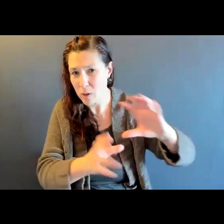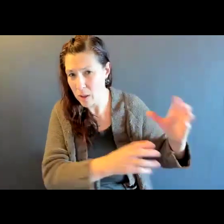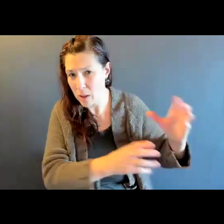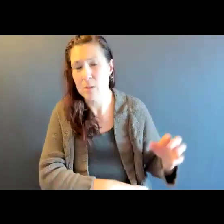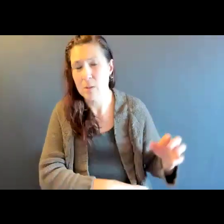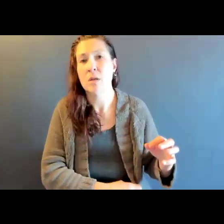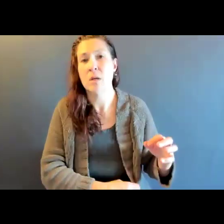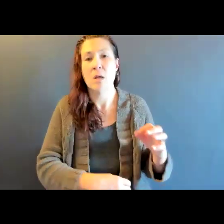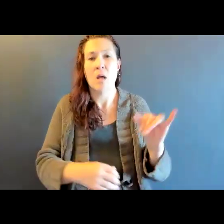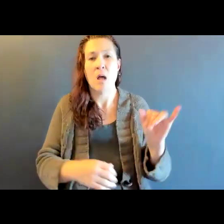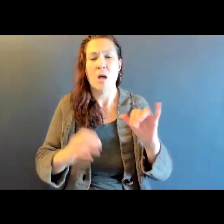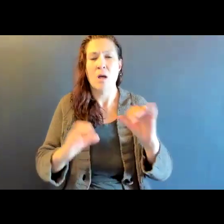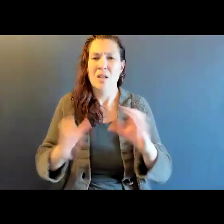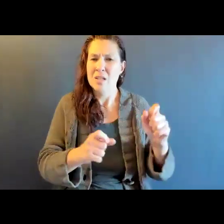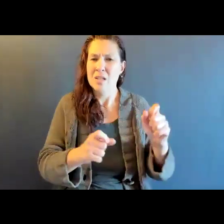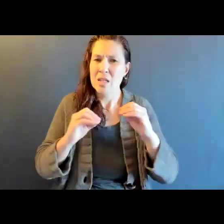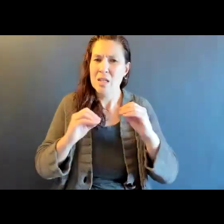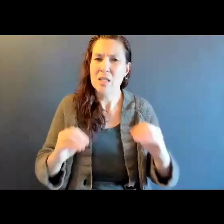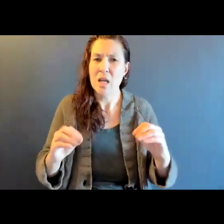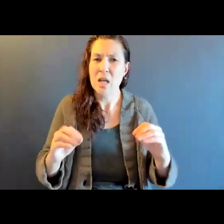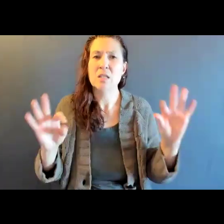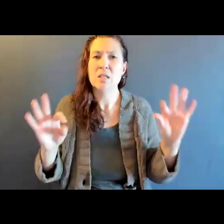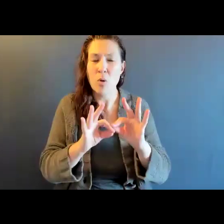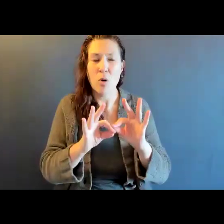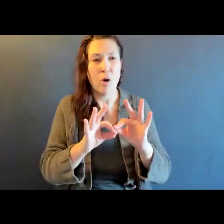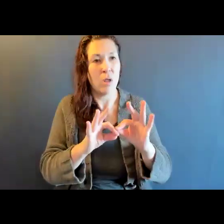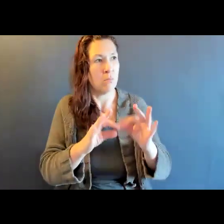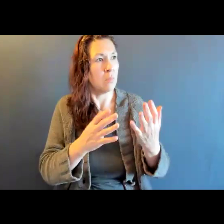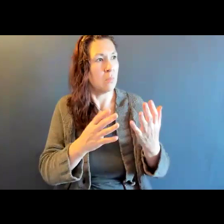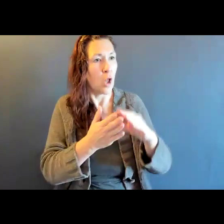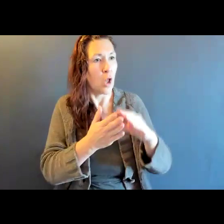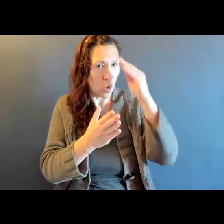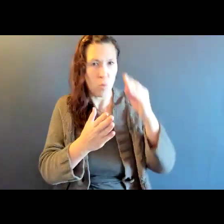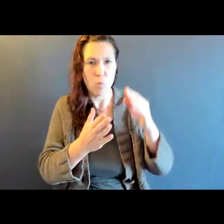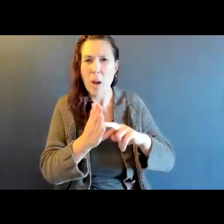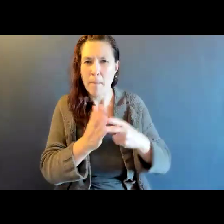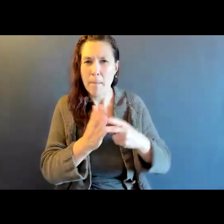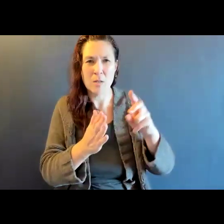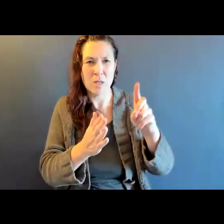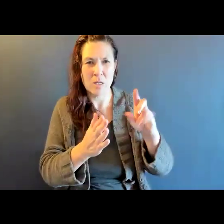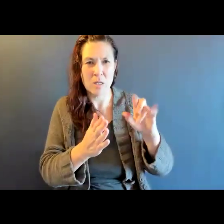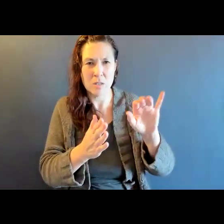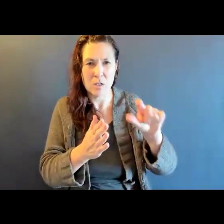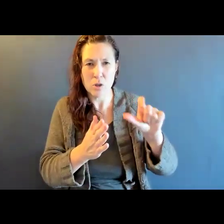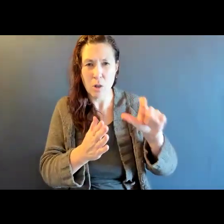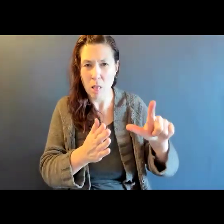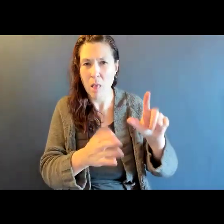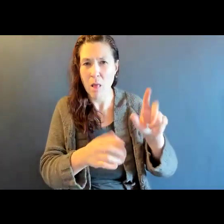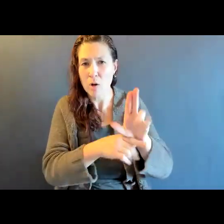that teach how critical it is to be a digital consumer. Finally, we need to do an audit to find out that BPS schools